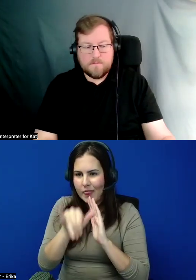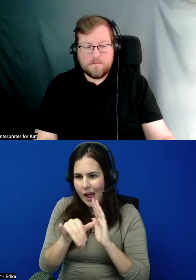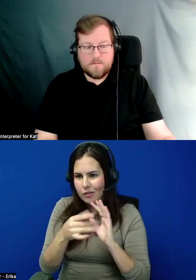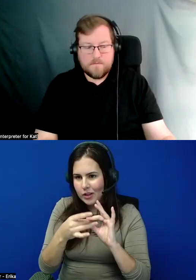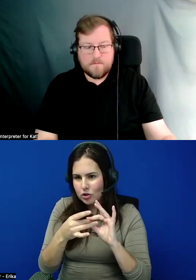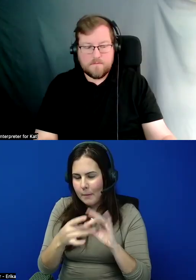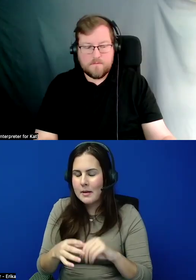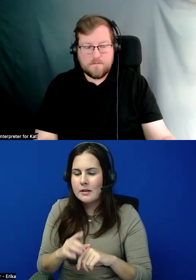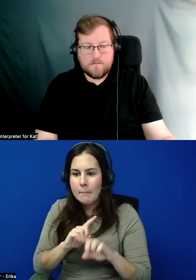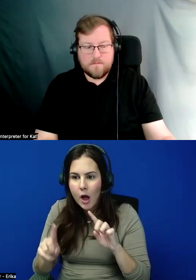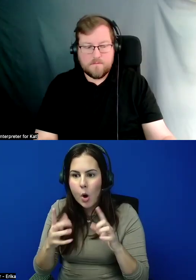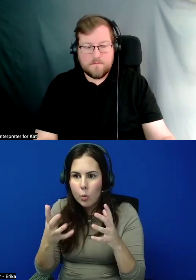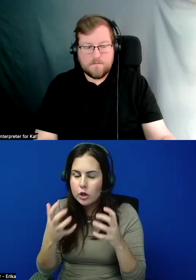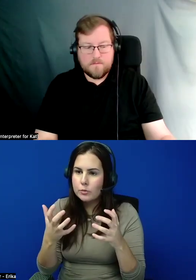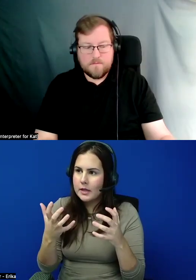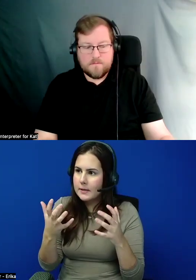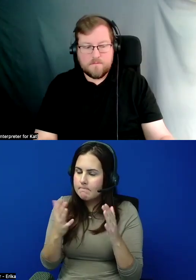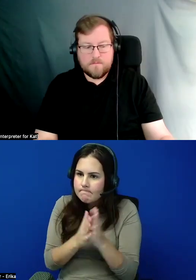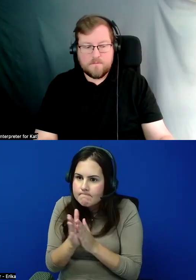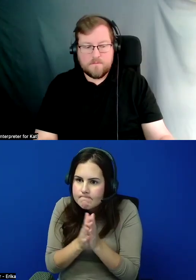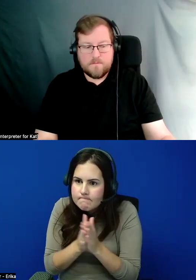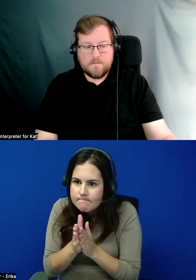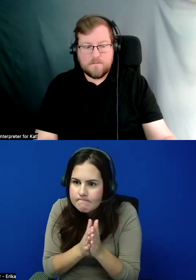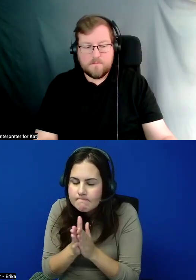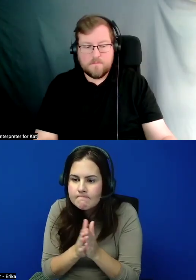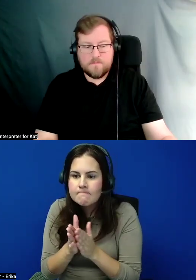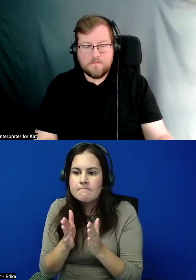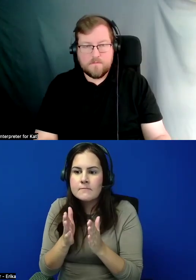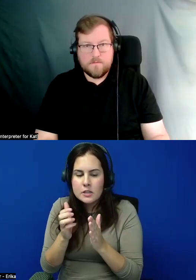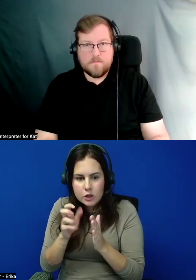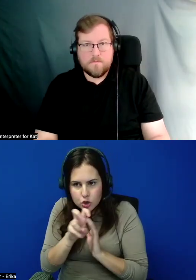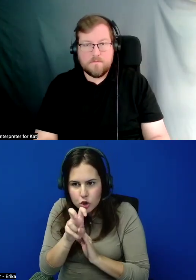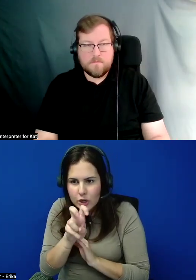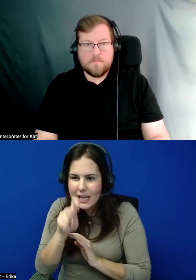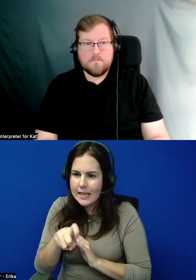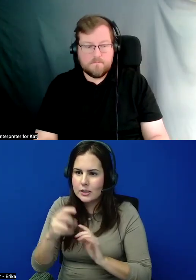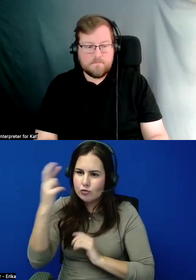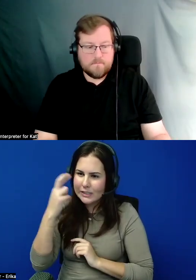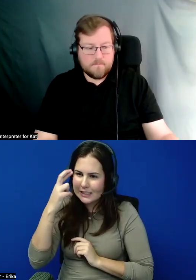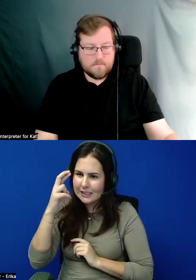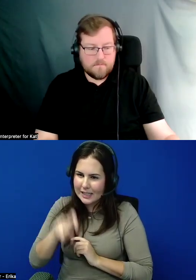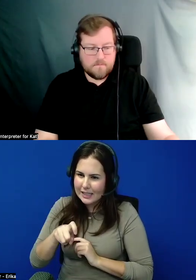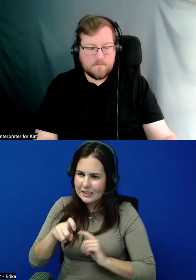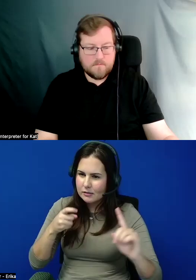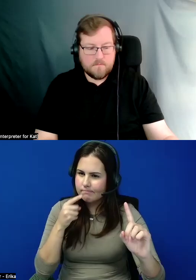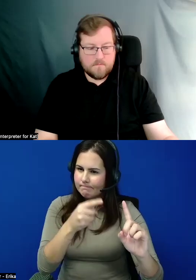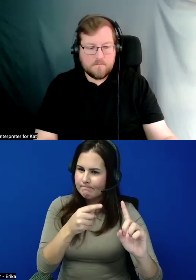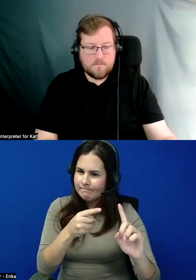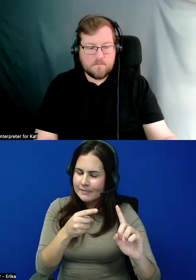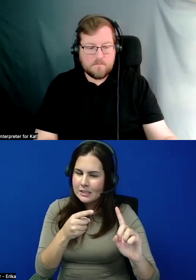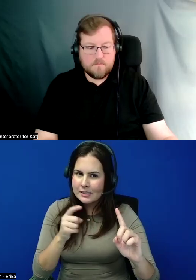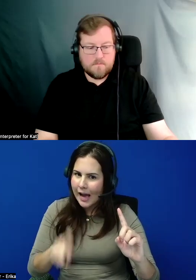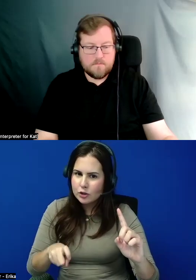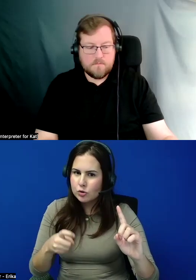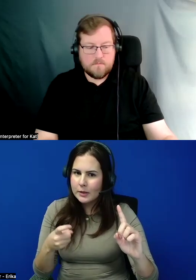But we wanted to have her be driven, right? Like the journey needs a purpose, and that this has to be a reason